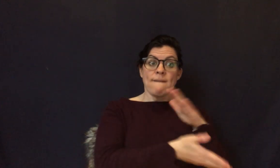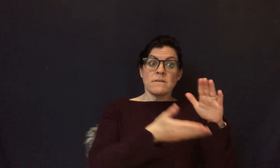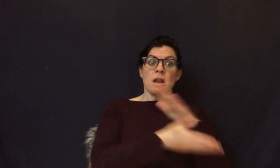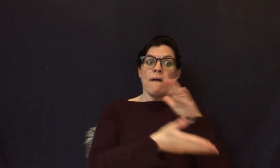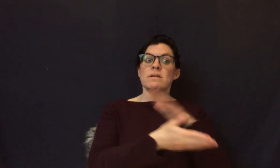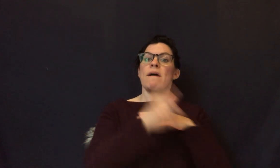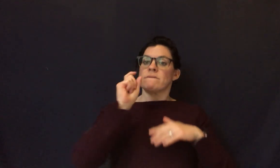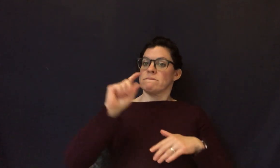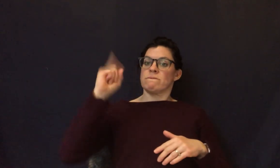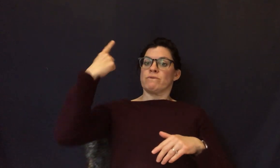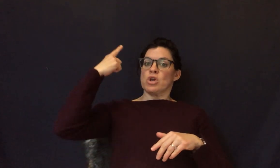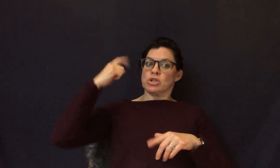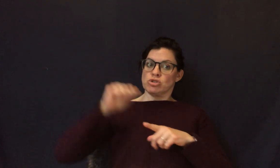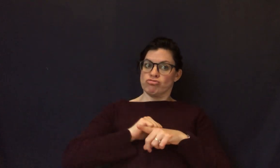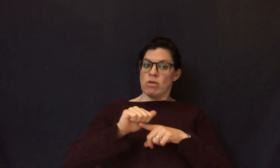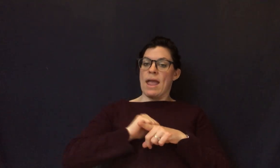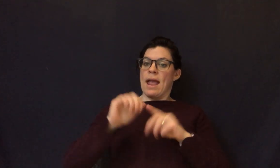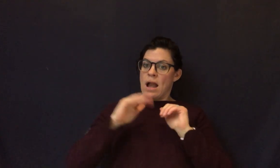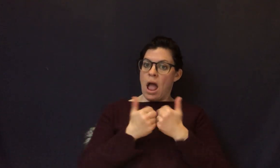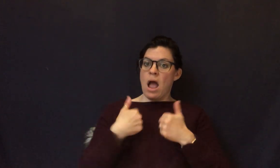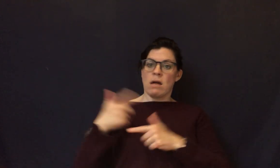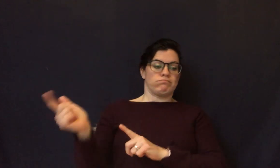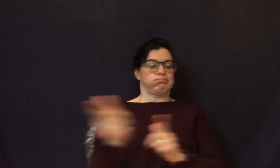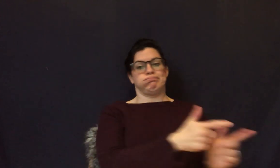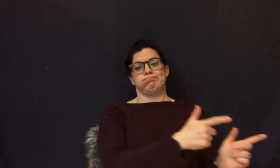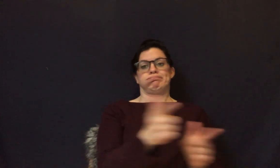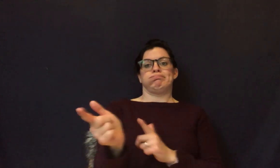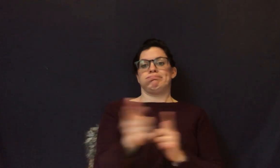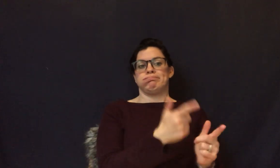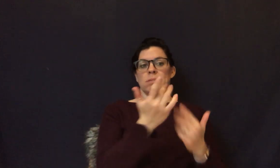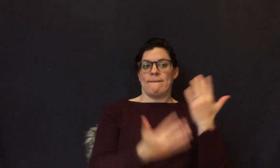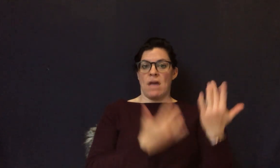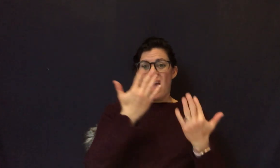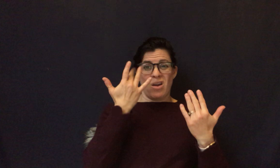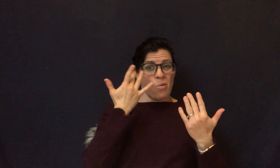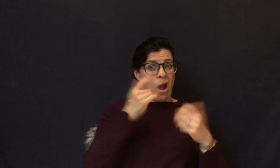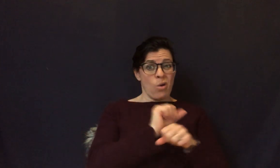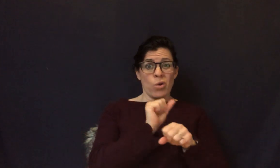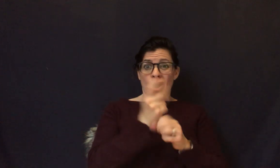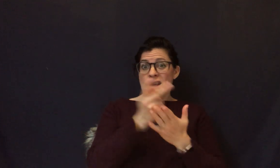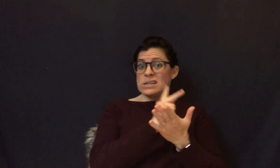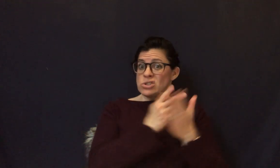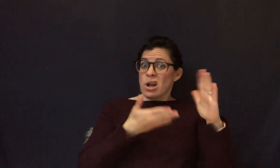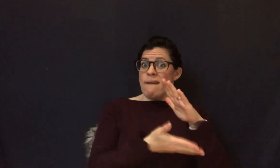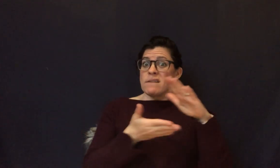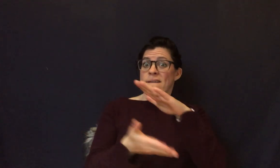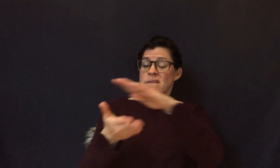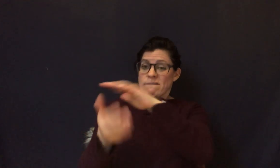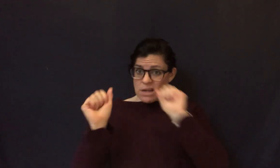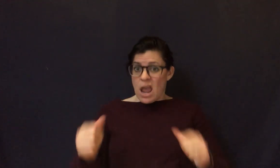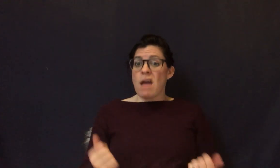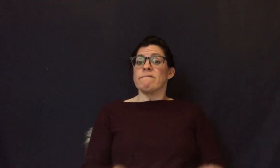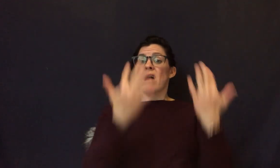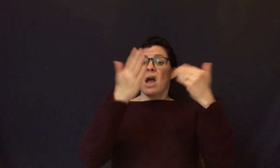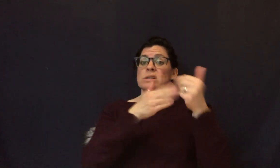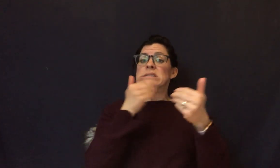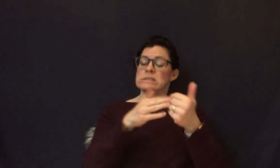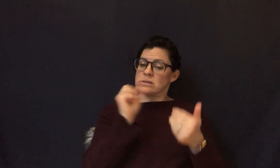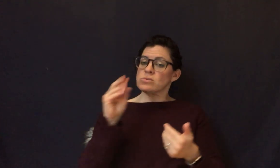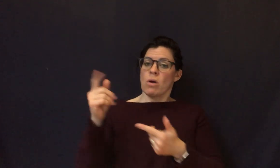Most of the companies tell new employees where the fire extinguishers are kept. Well, they're not supposed to be kept anywhere. They're supposed to be hanging on the walls. And OSHA says that there's